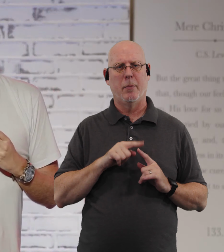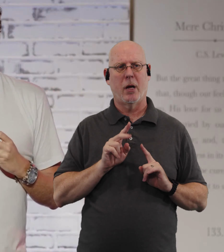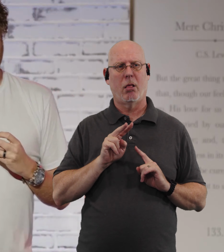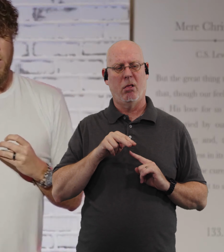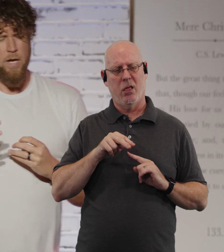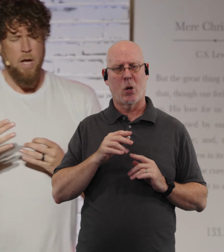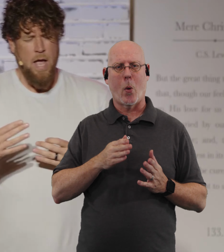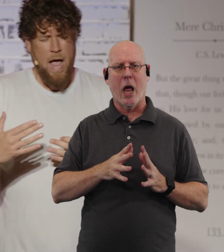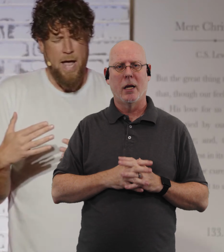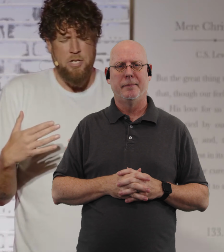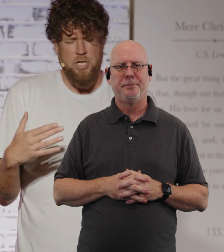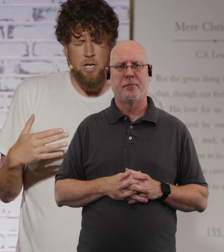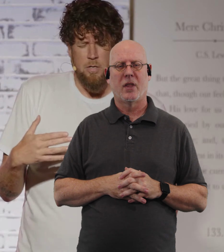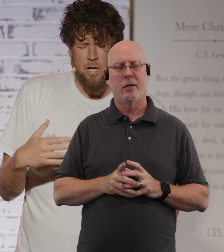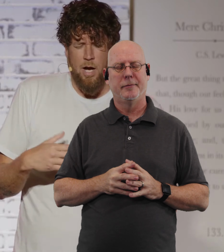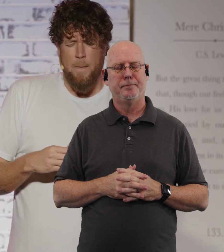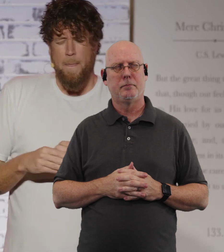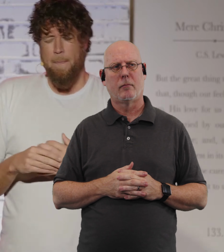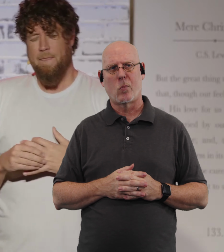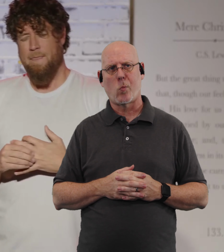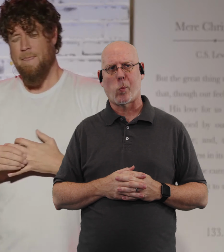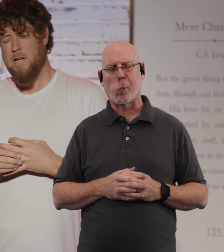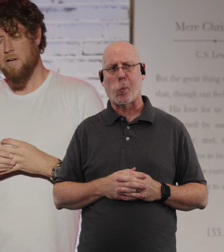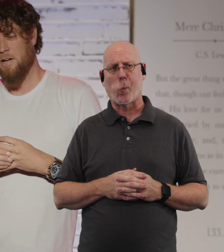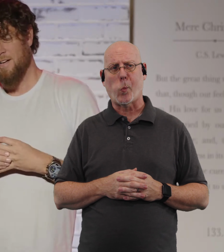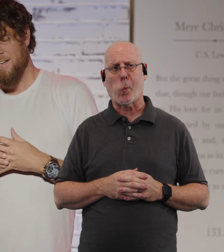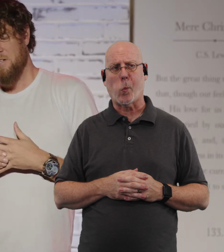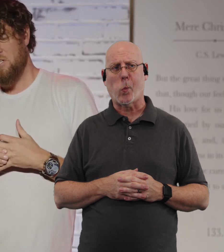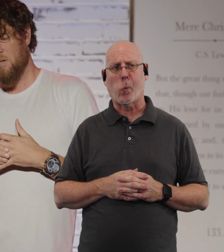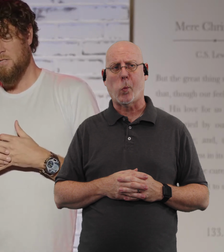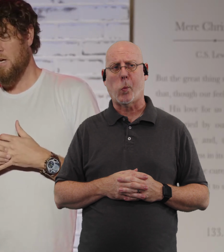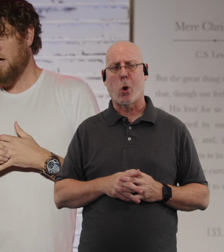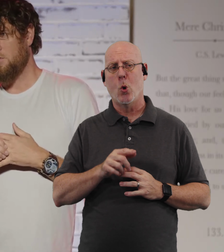in a demeaning way. And she goes,